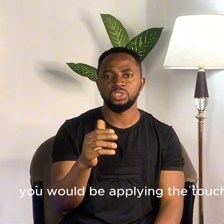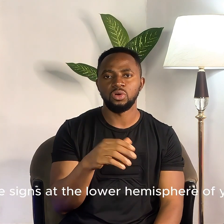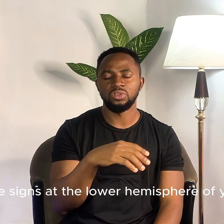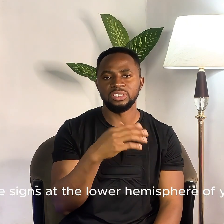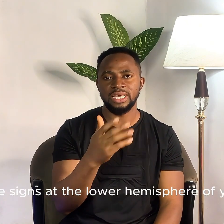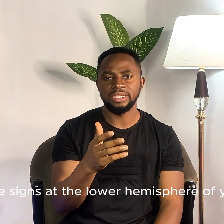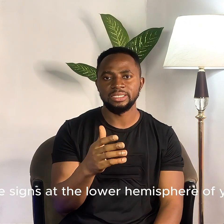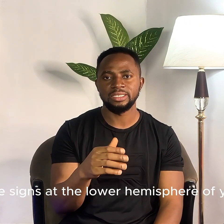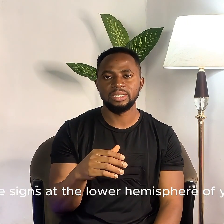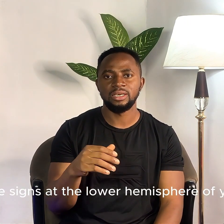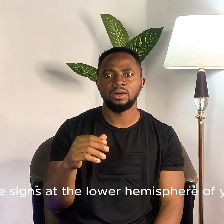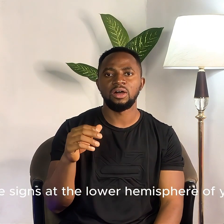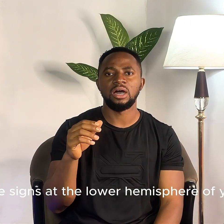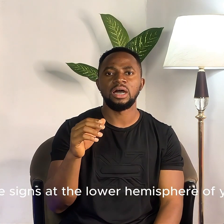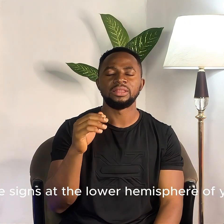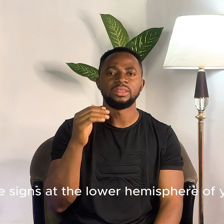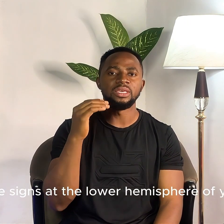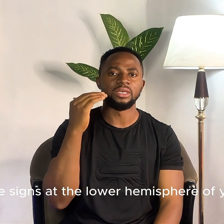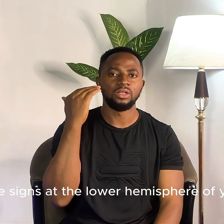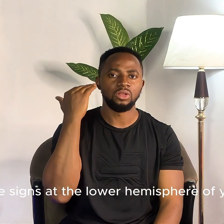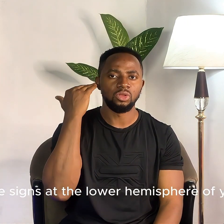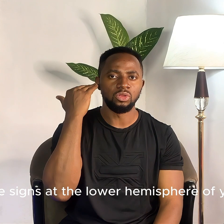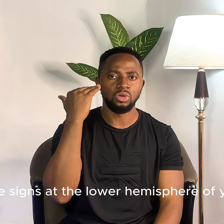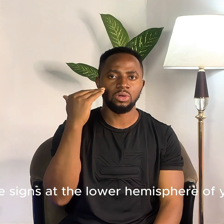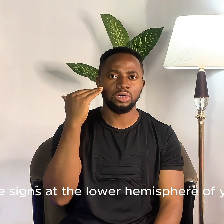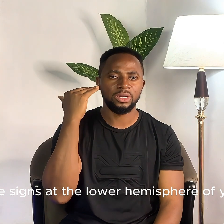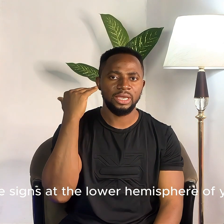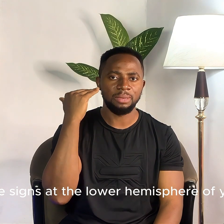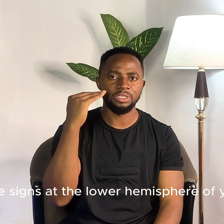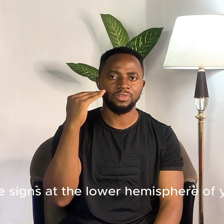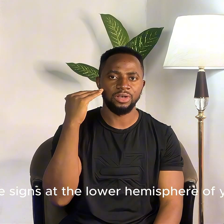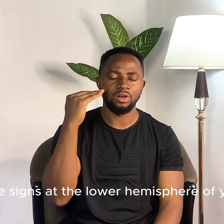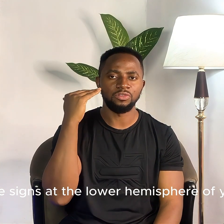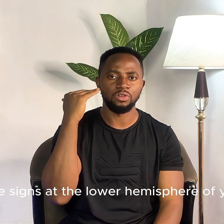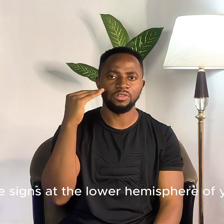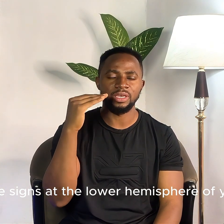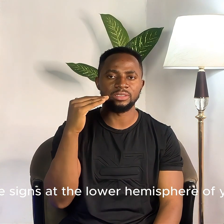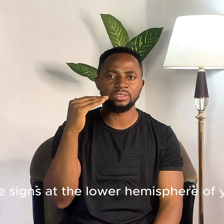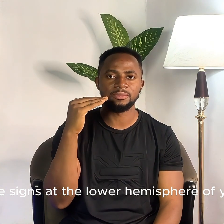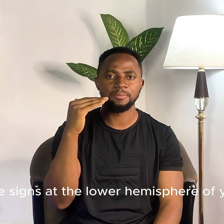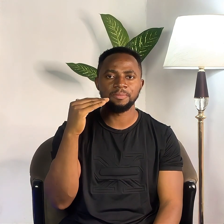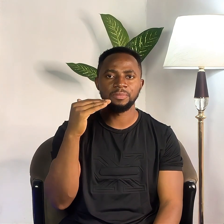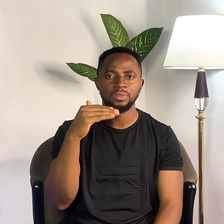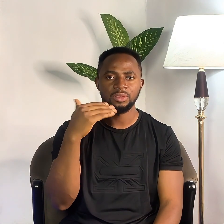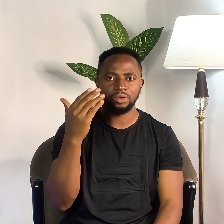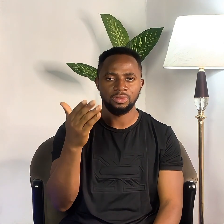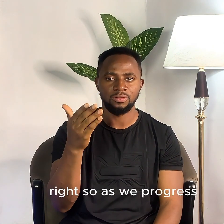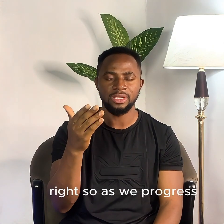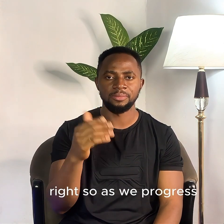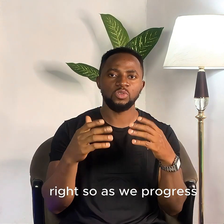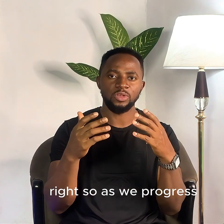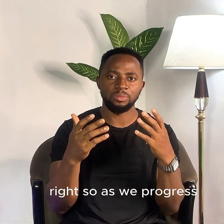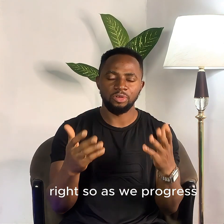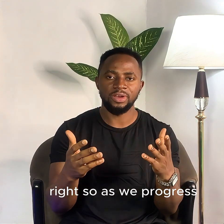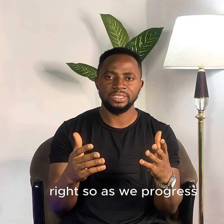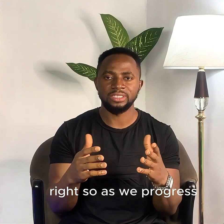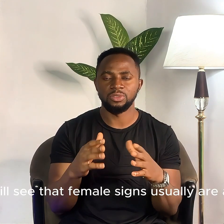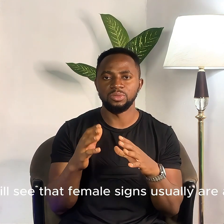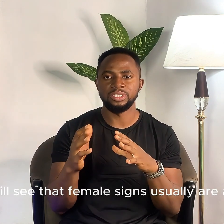or the signs at the lower hemisphere of your face. Right? So as we progress, you will see